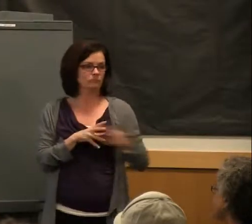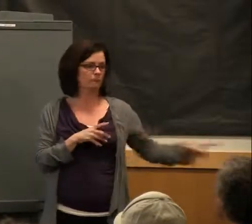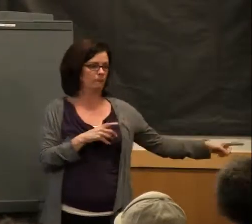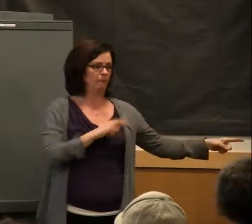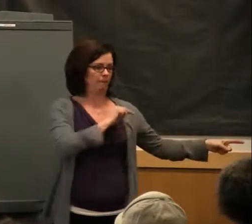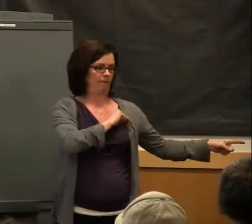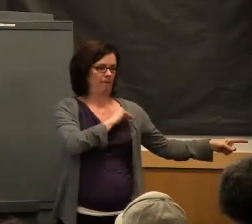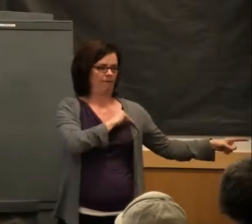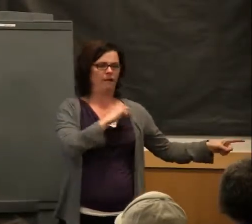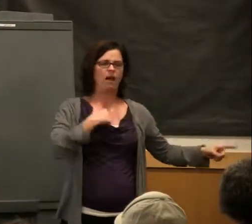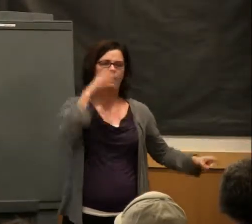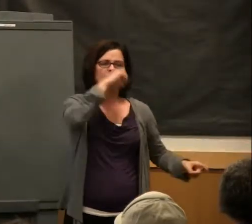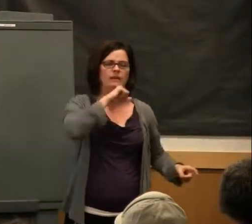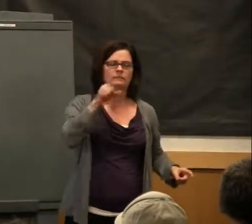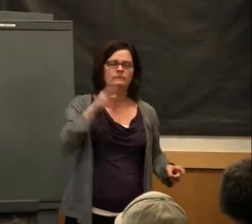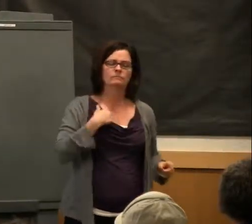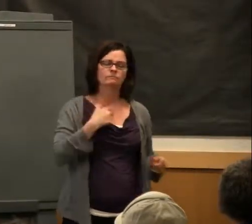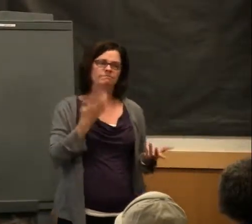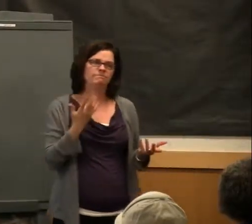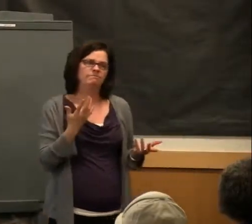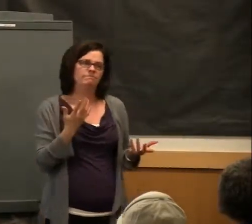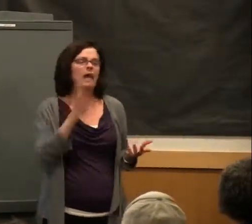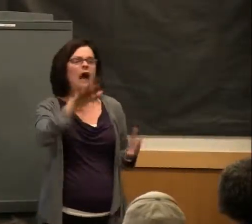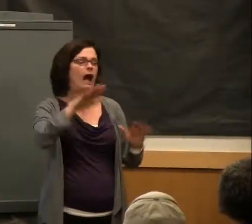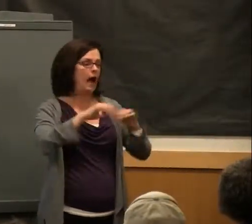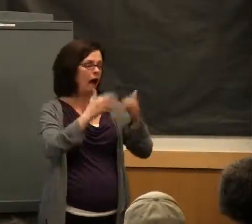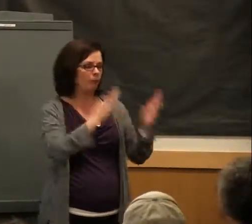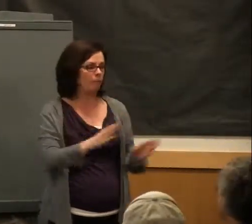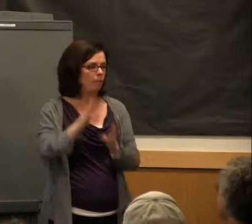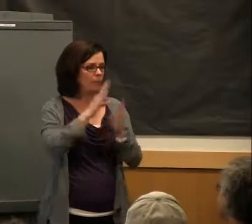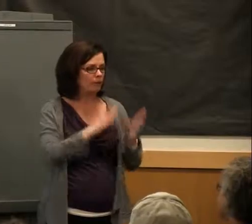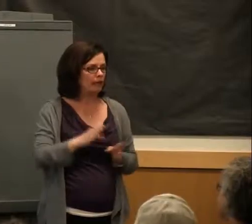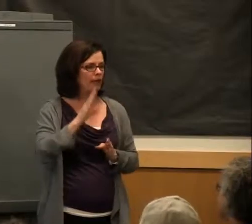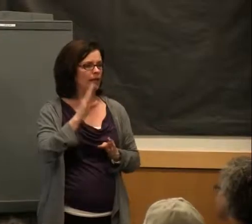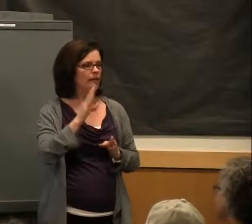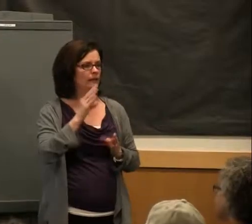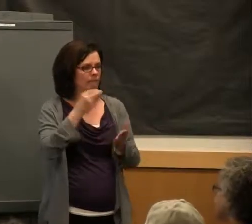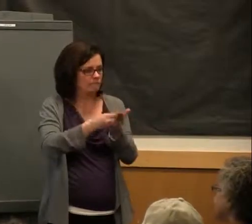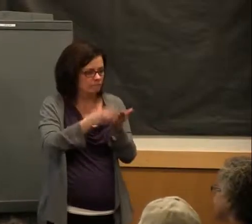I would guess maybe how you plan to fund it or